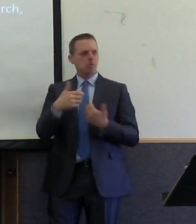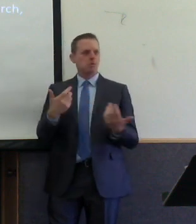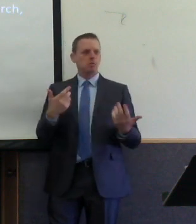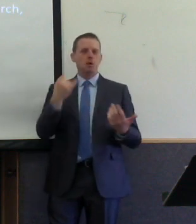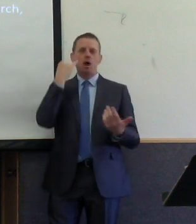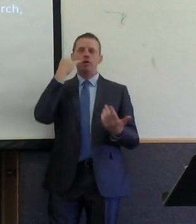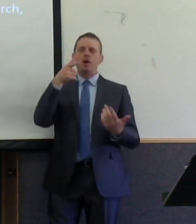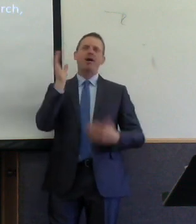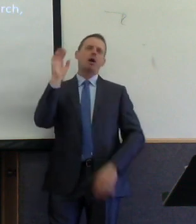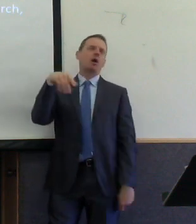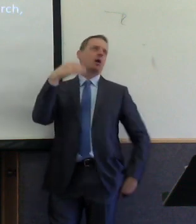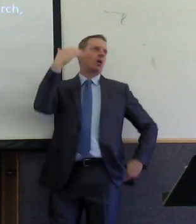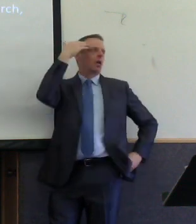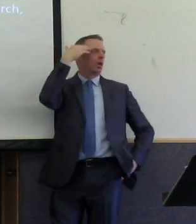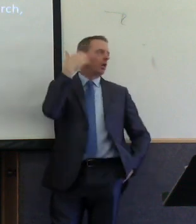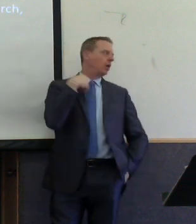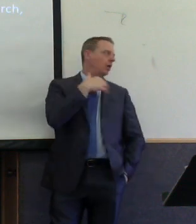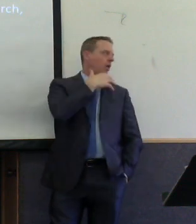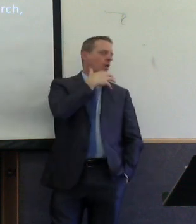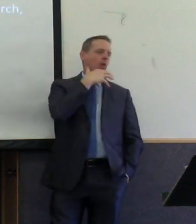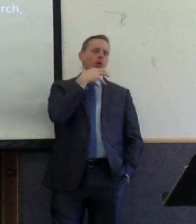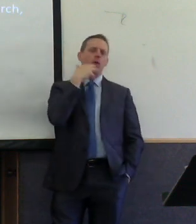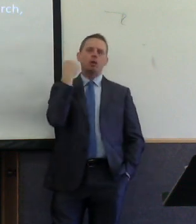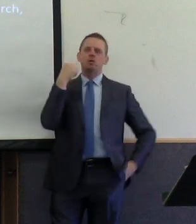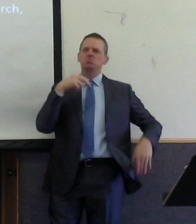don't know how many groups are talking about husband and wife role.